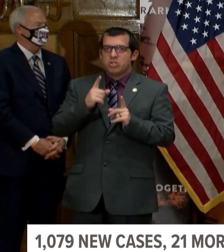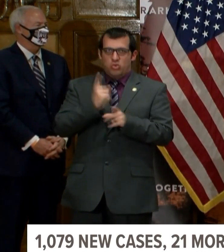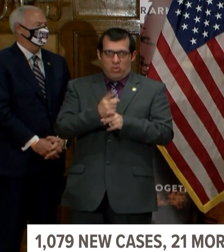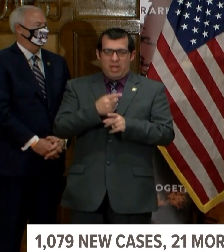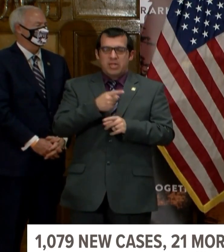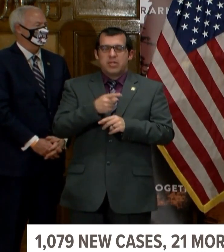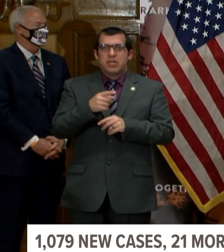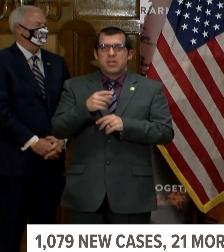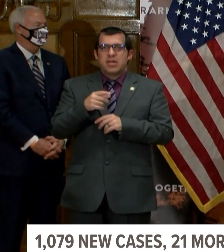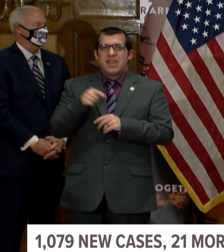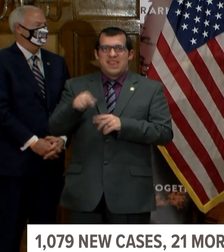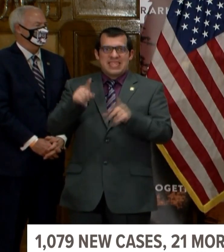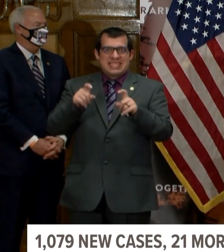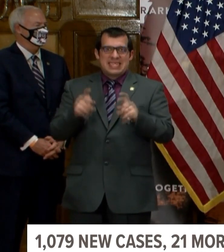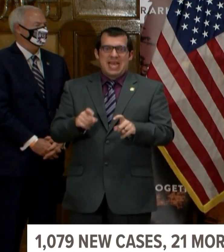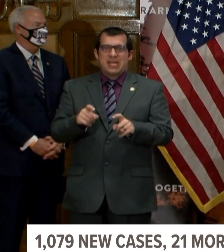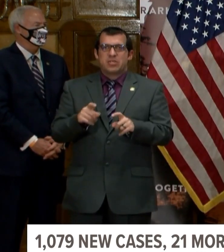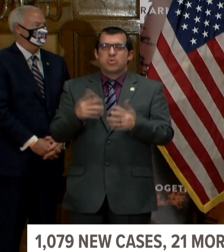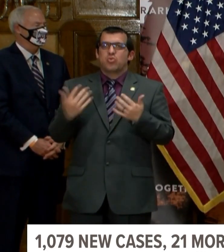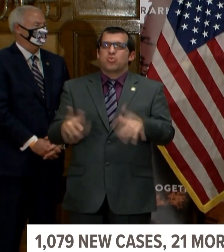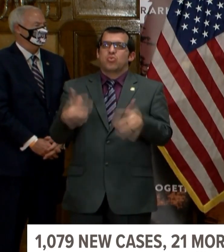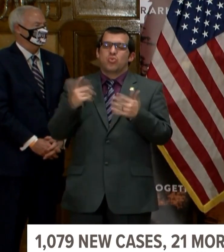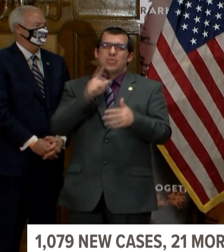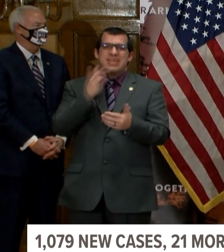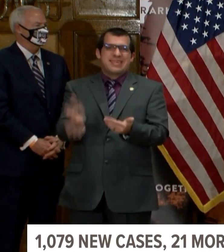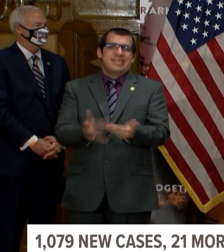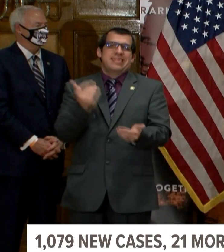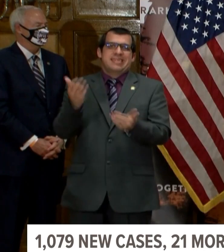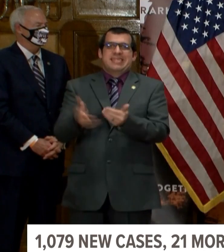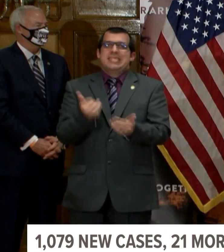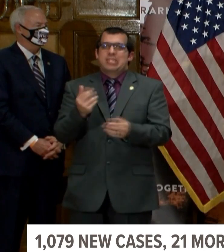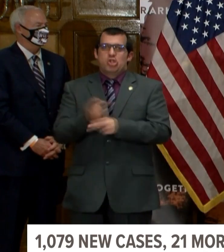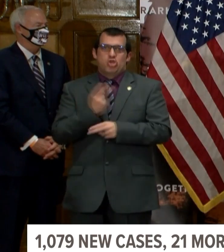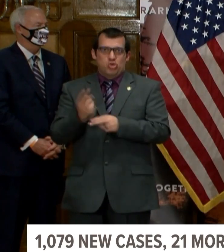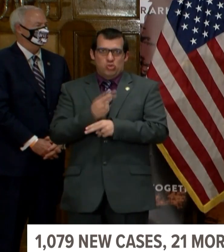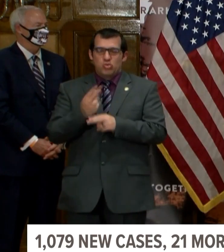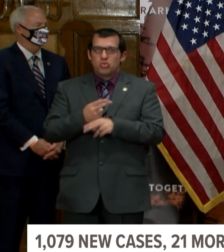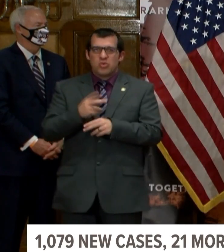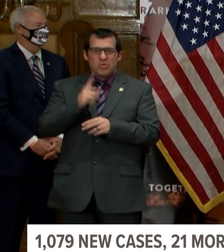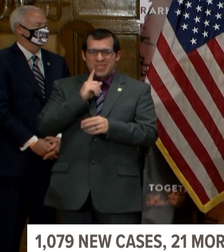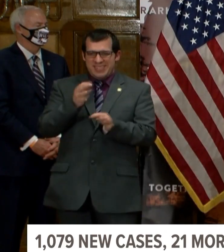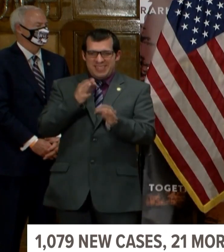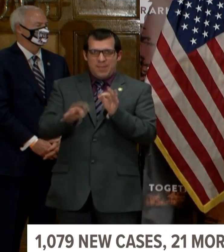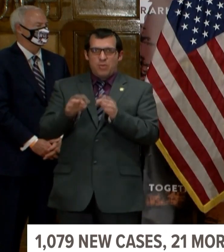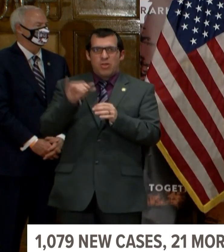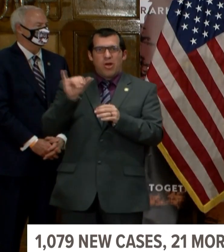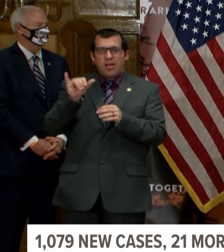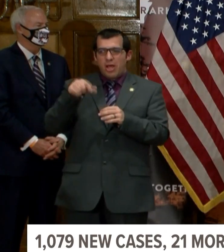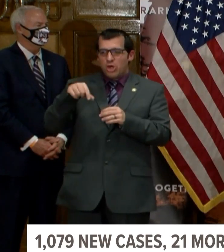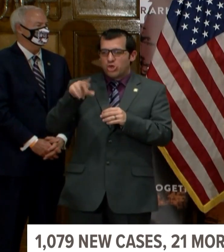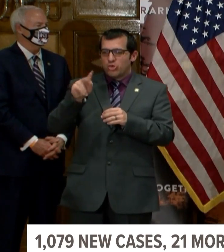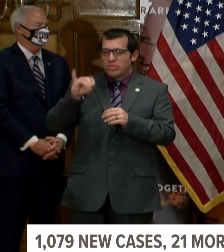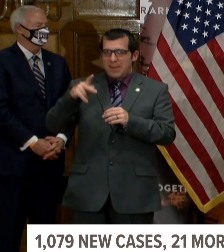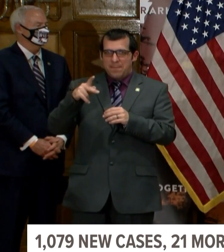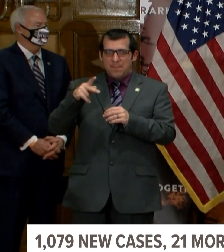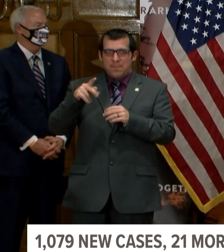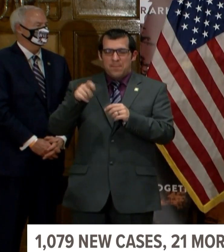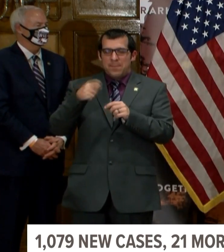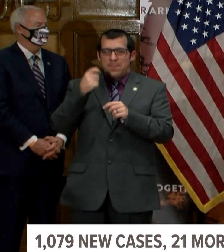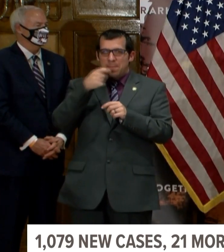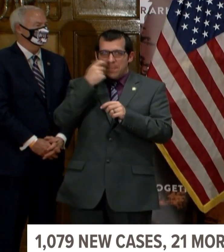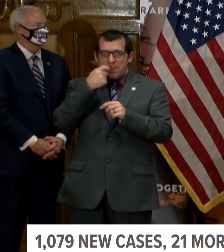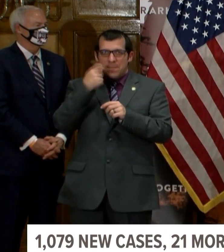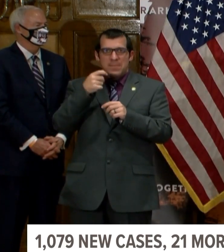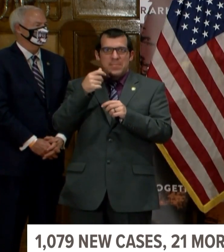correct. These tests are extremely easy to use. It is simply taking a swab, a Q-tip, and rubbing it a number of